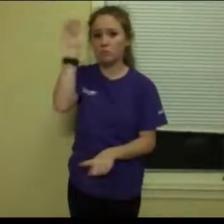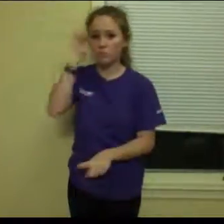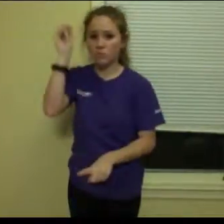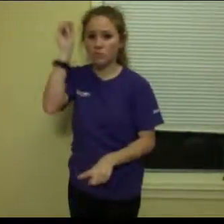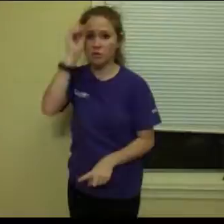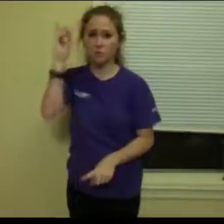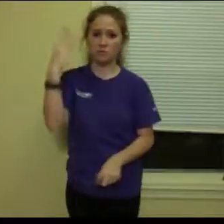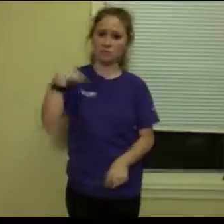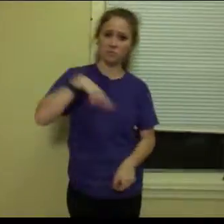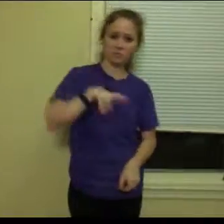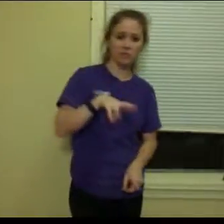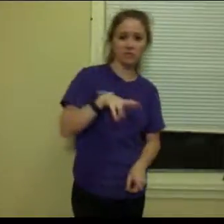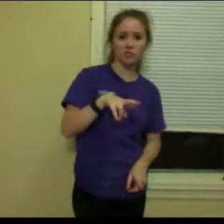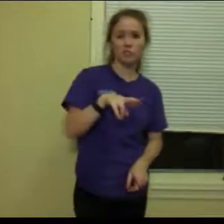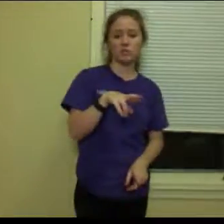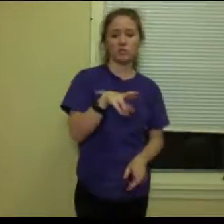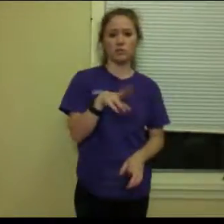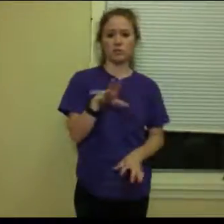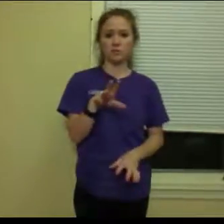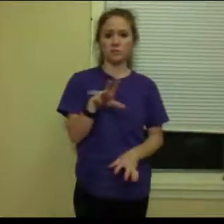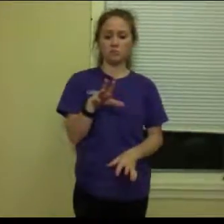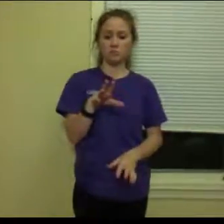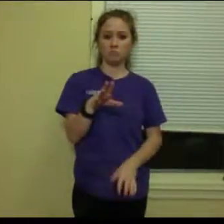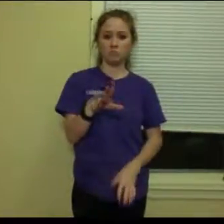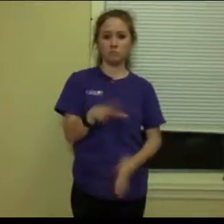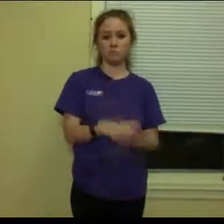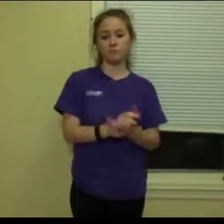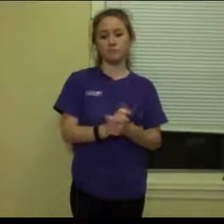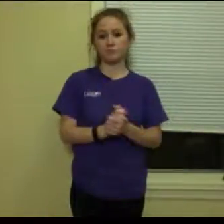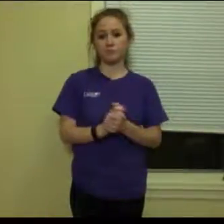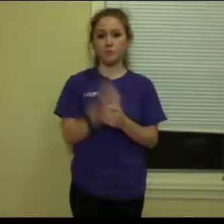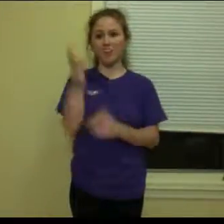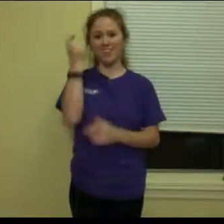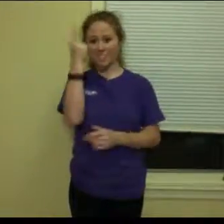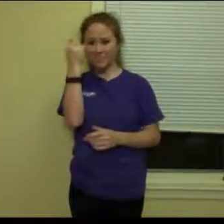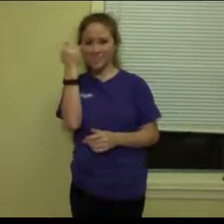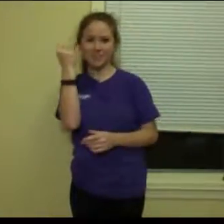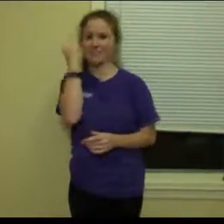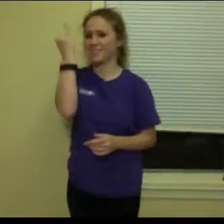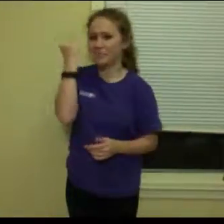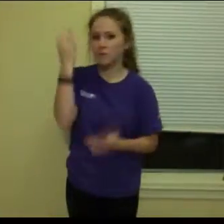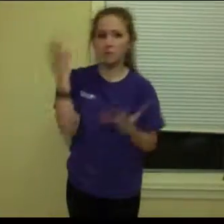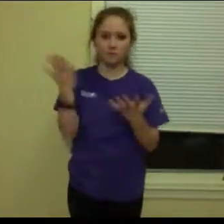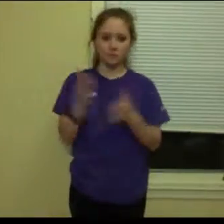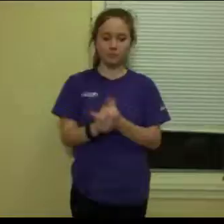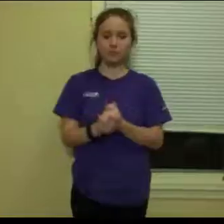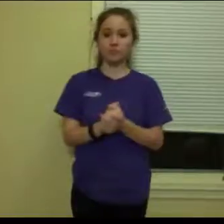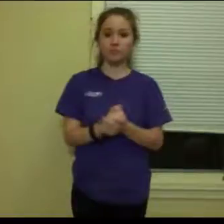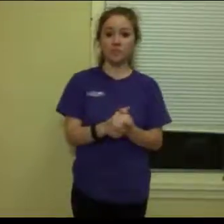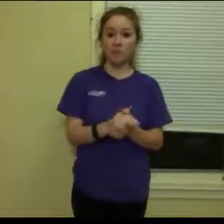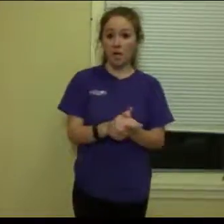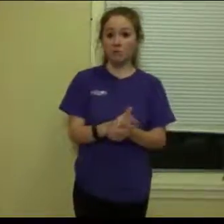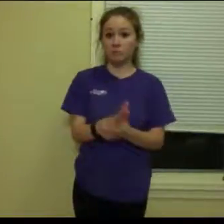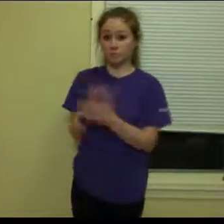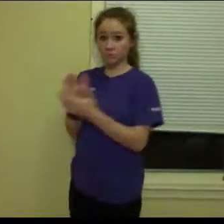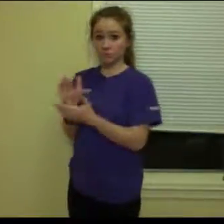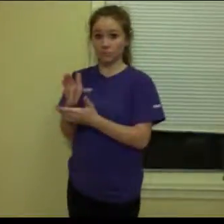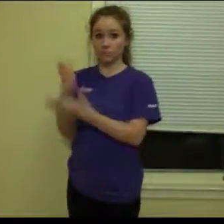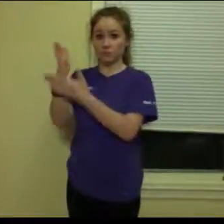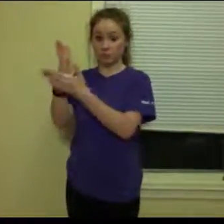it allows people to understand that there's different opinions and religions and different ideas and